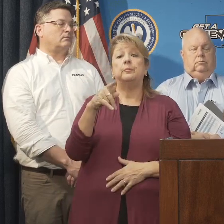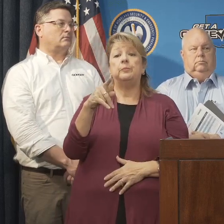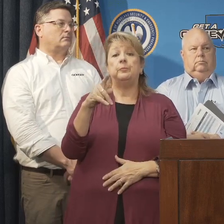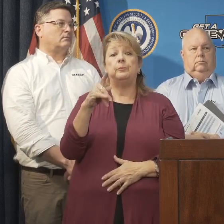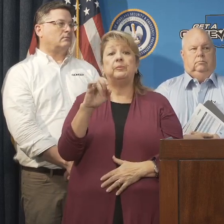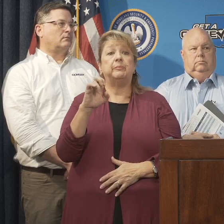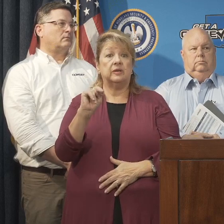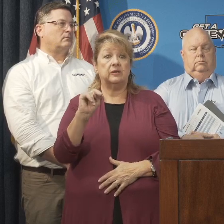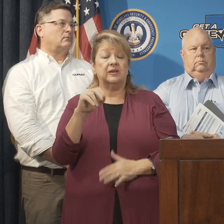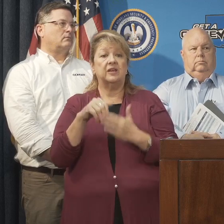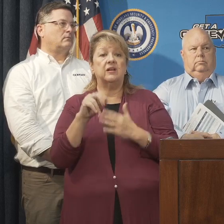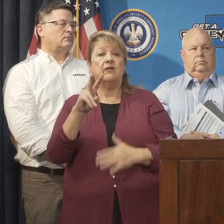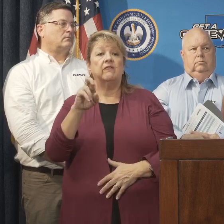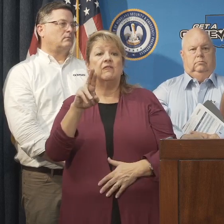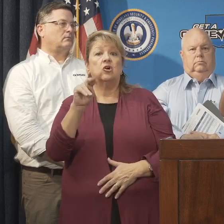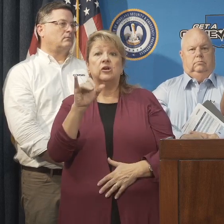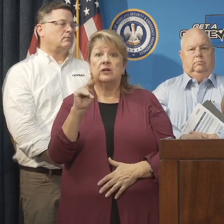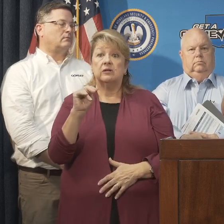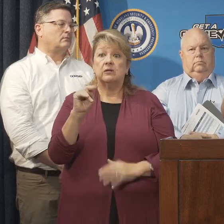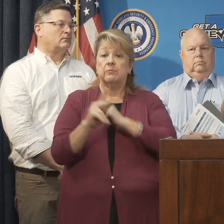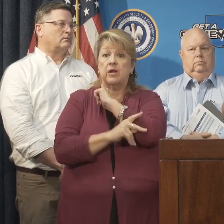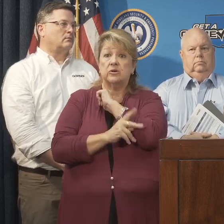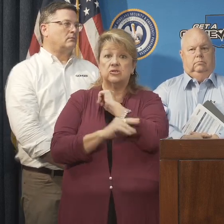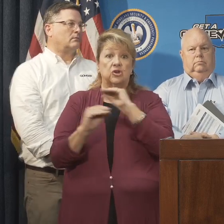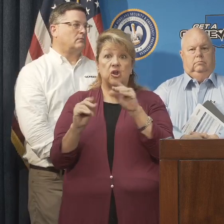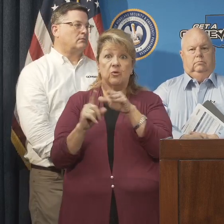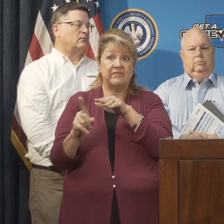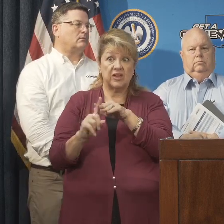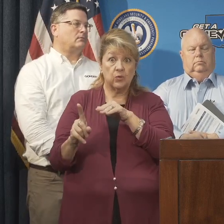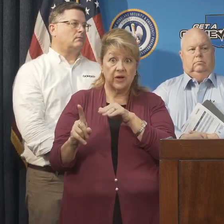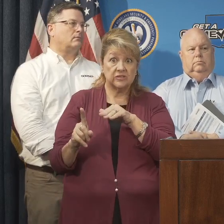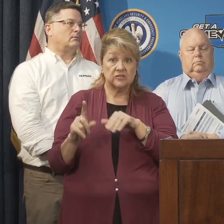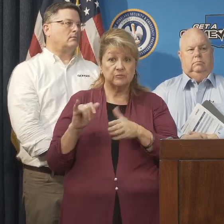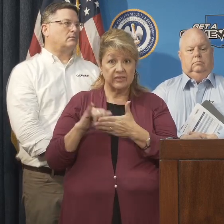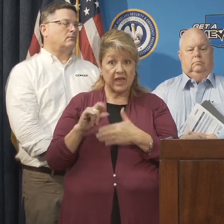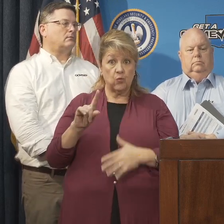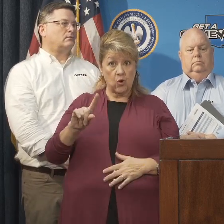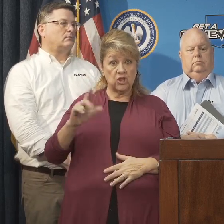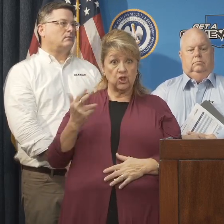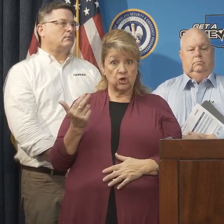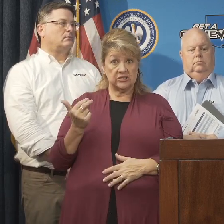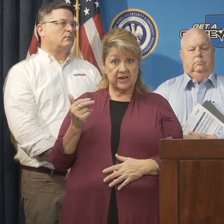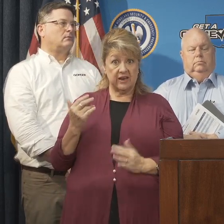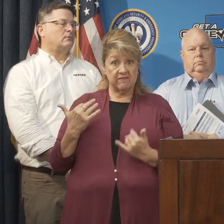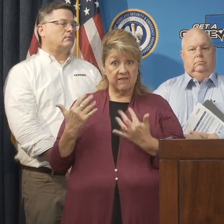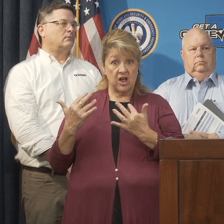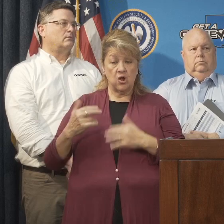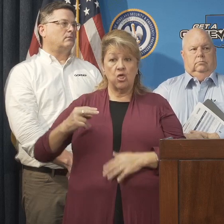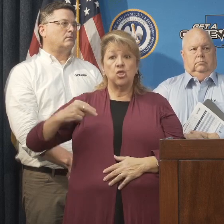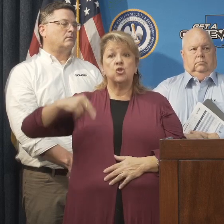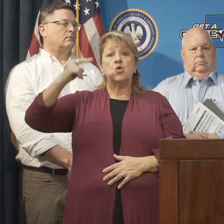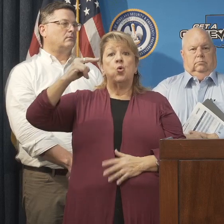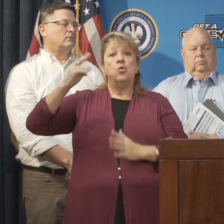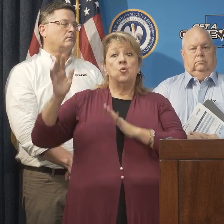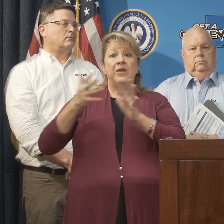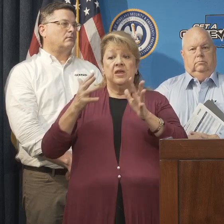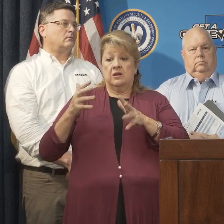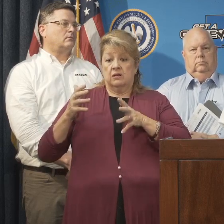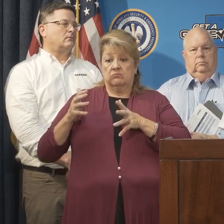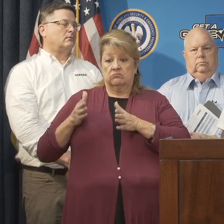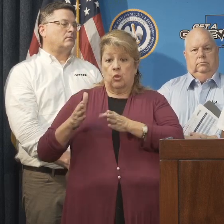Parish. There's no evacuations and so forth, but the 113 fire with a north wind, that is one that we have